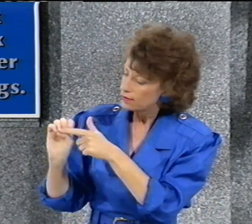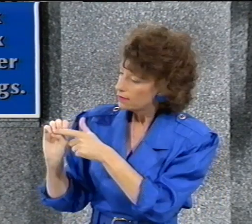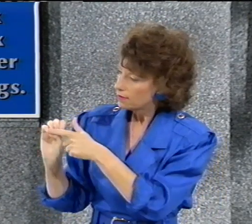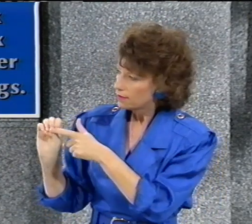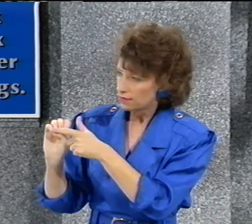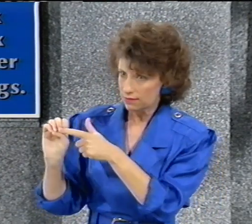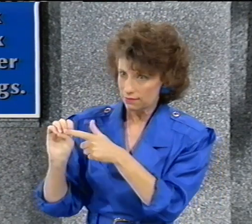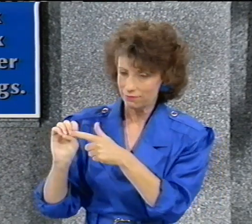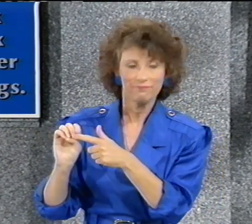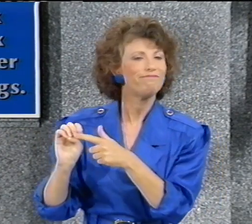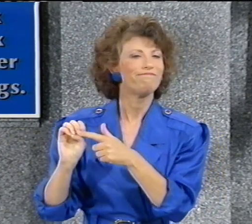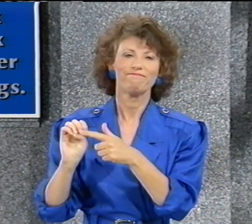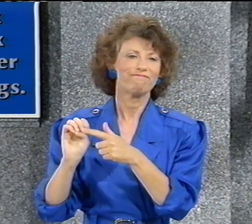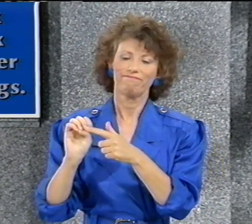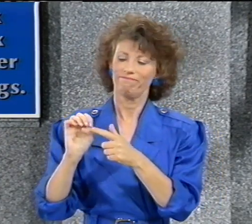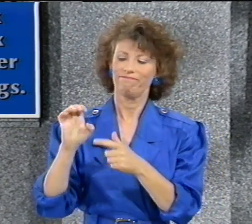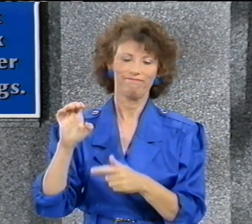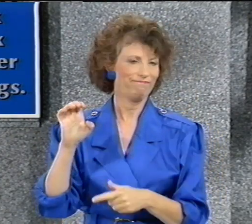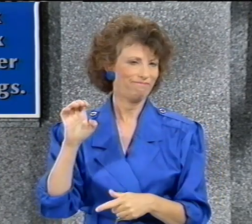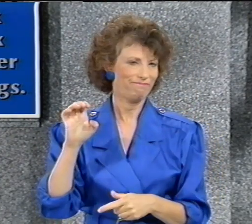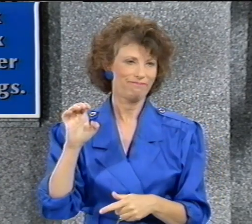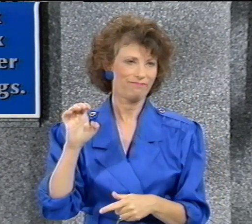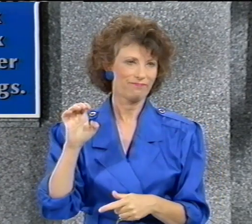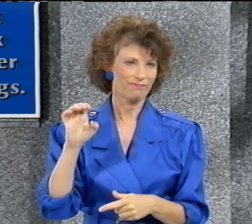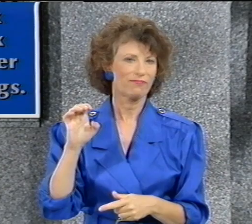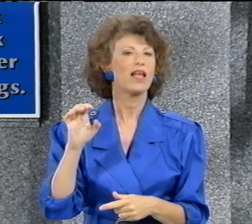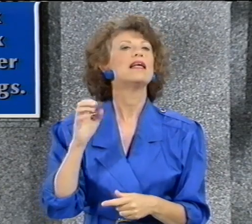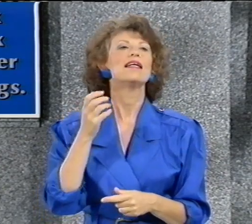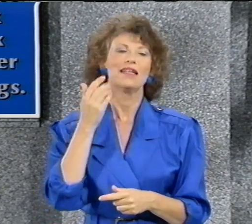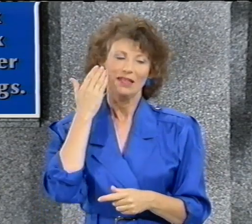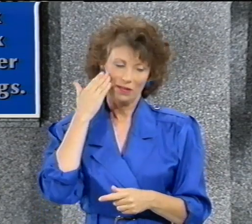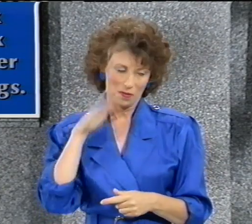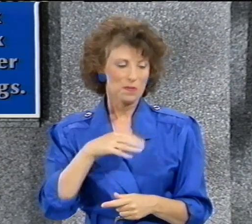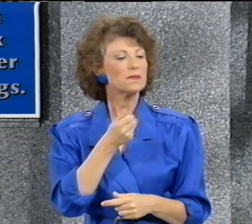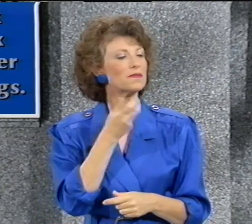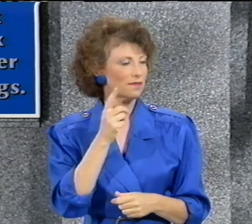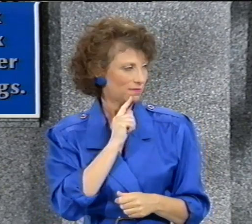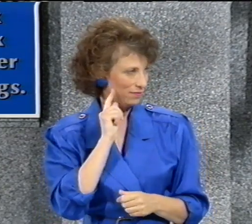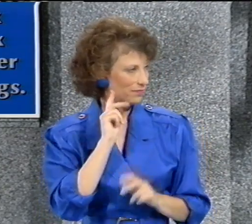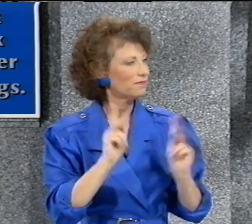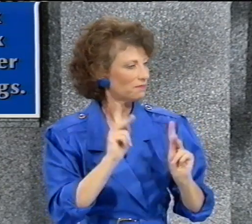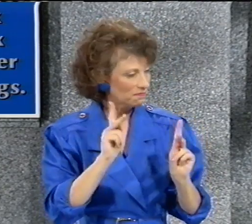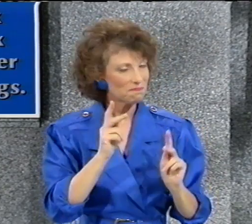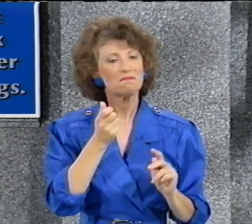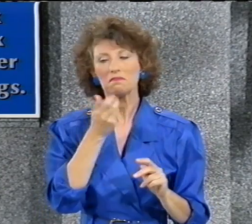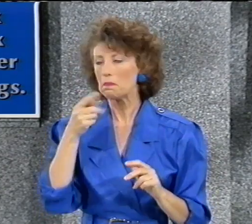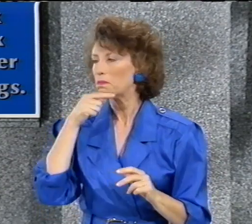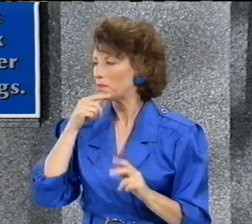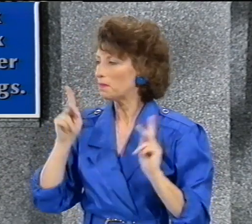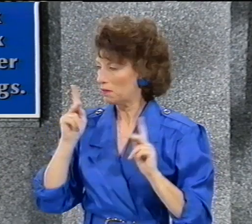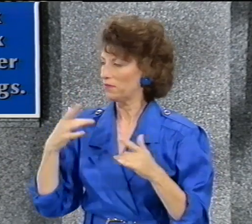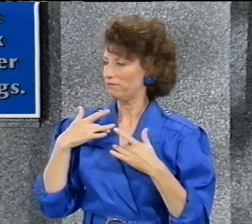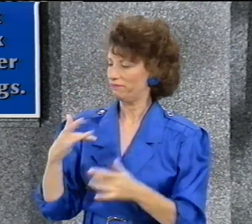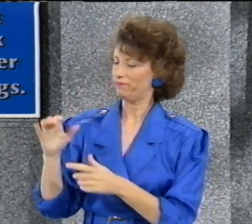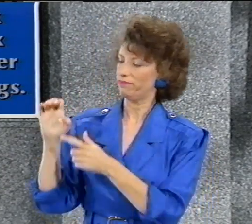actually showing. I know that some hearing people and even some deaf people use an open